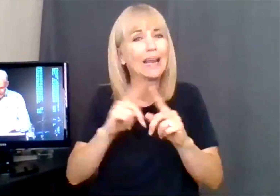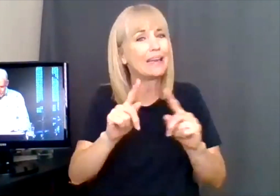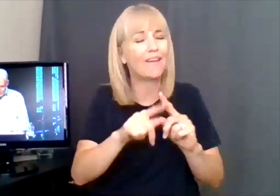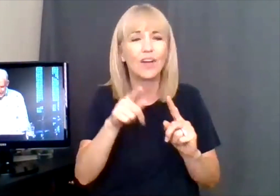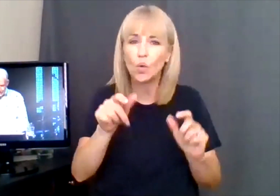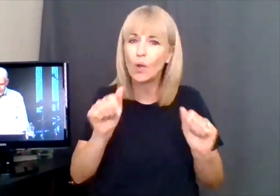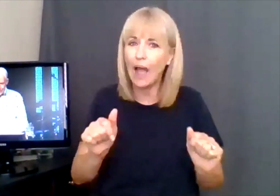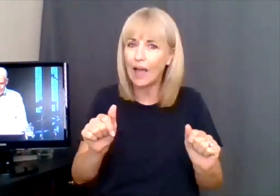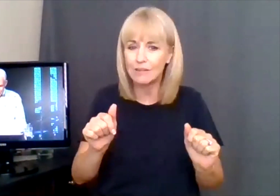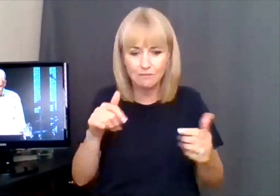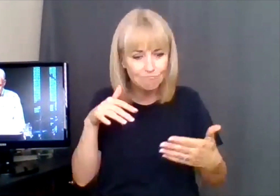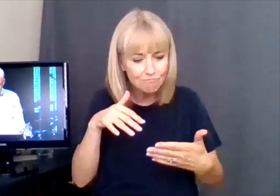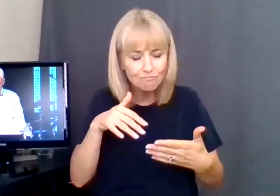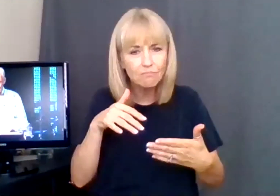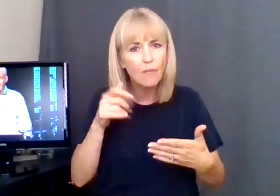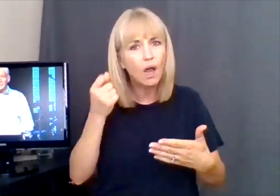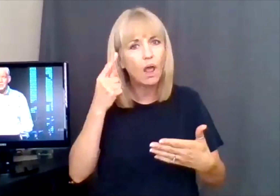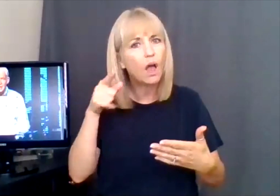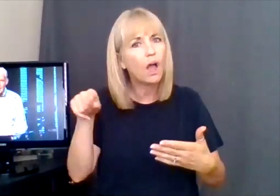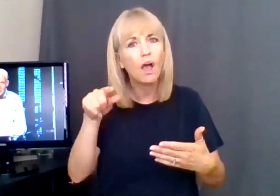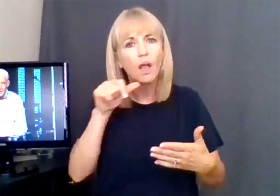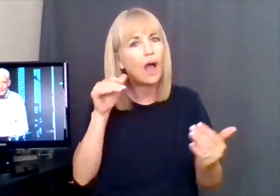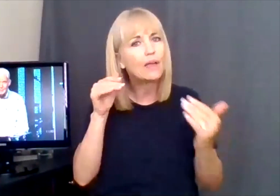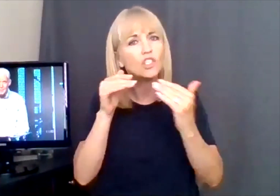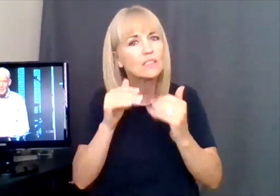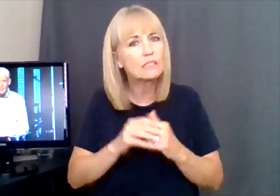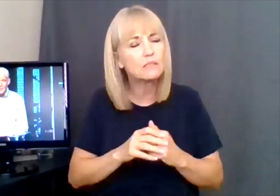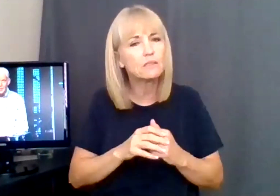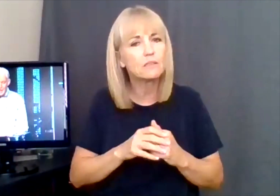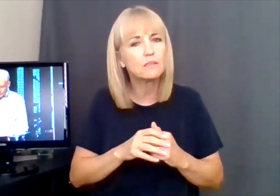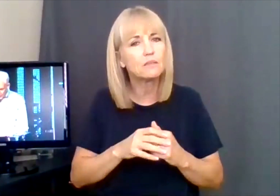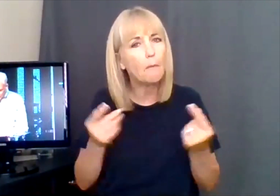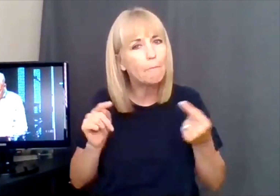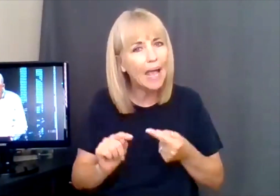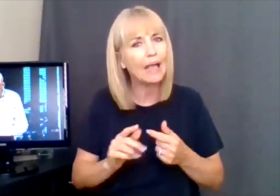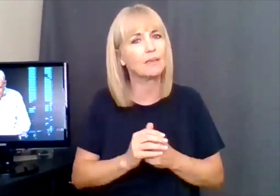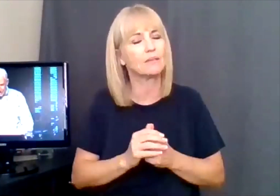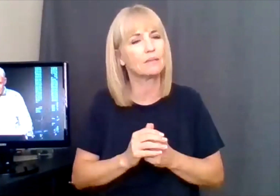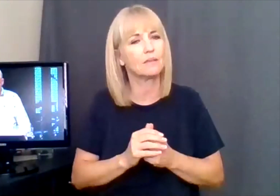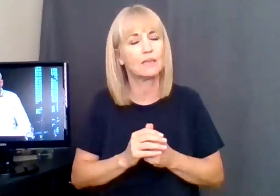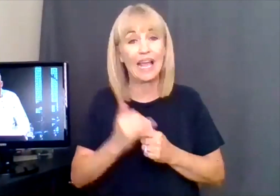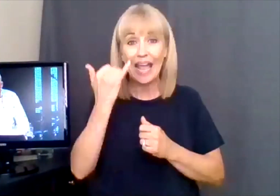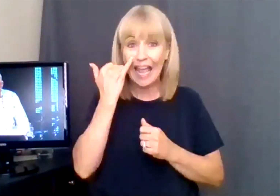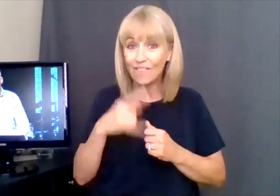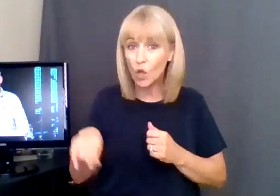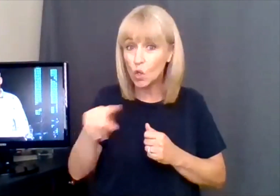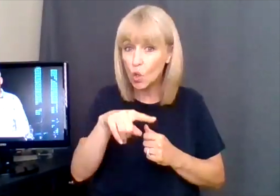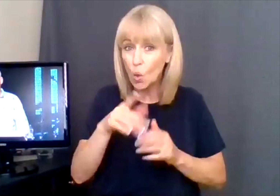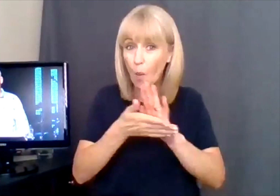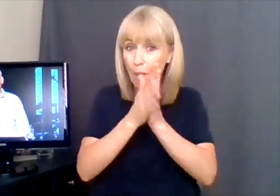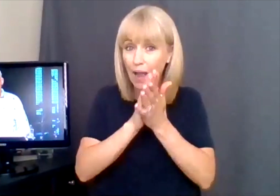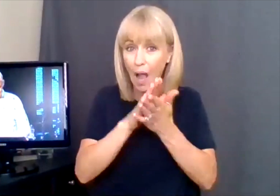to understand injustice and understand pain. And when we stretch ourselves, when we become a student